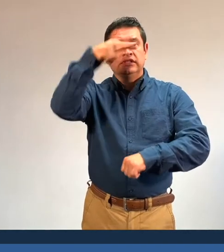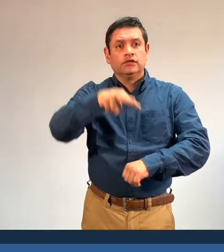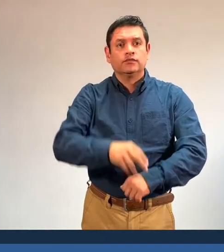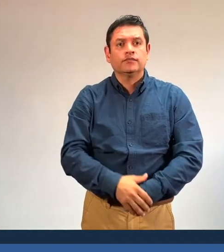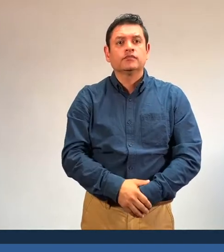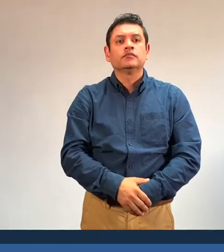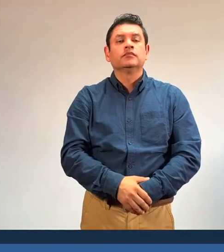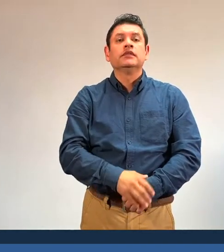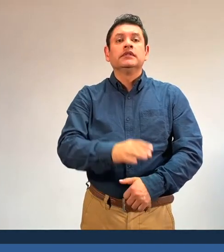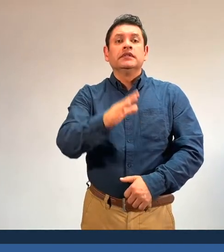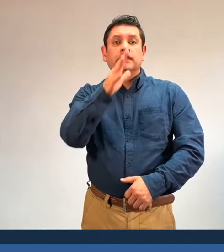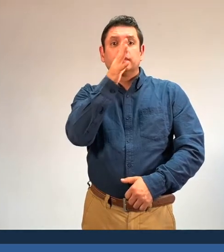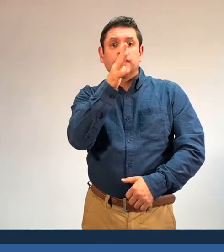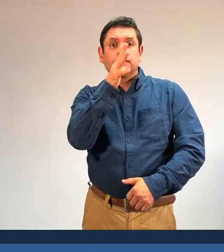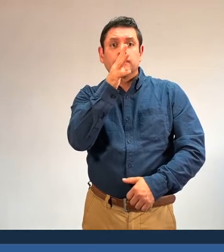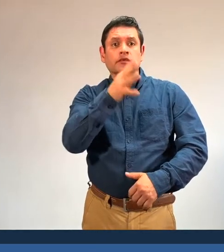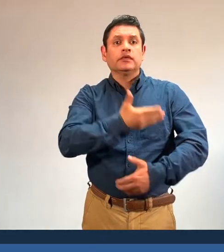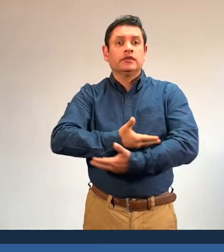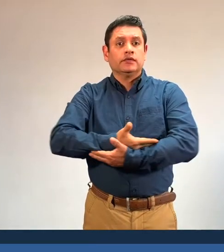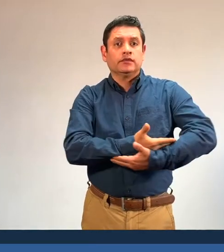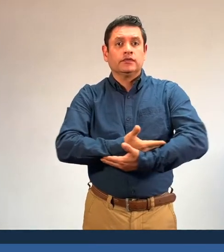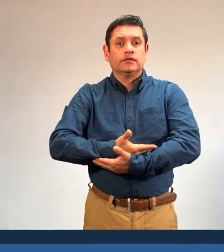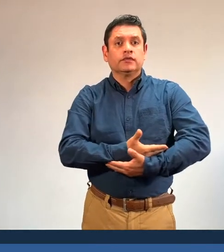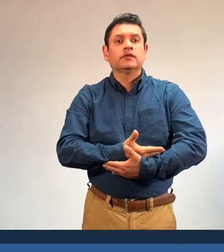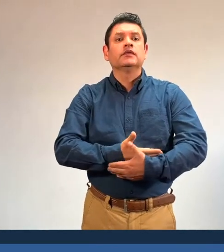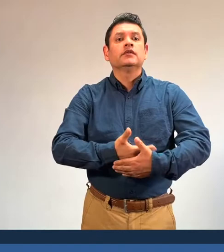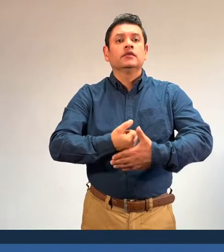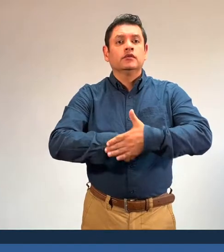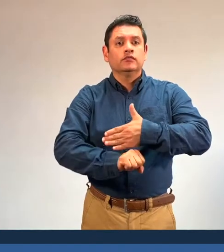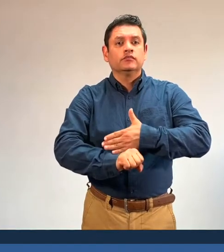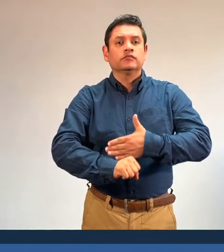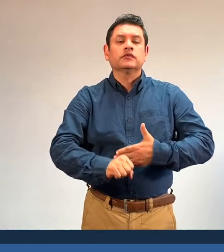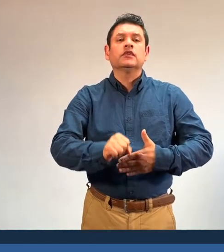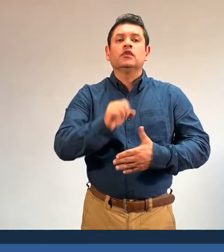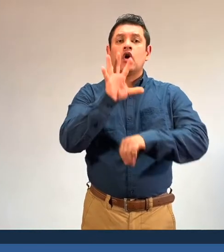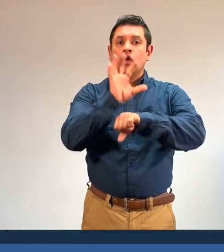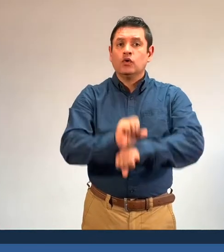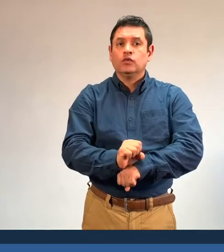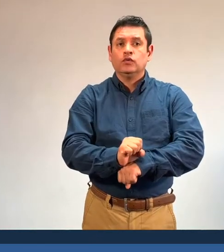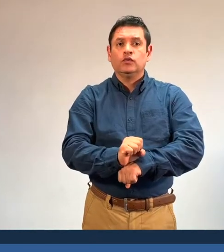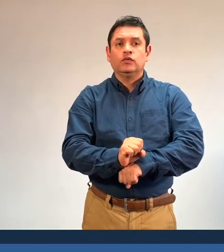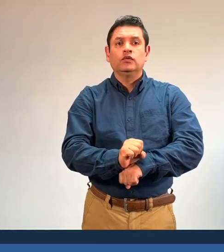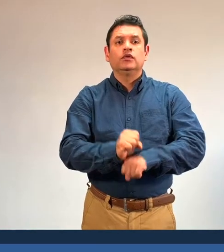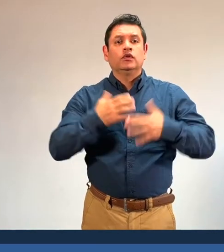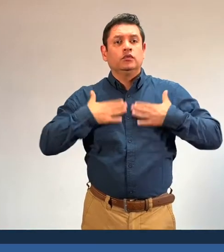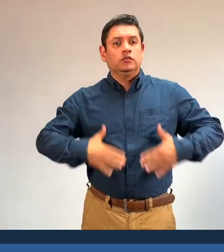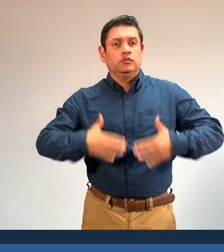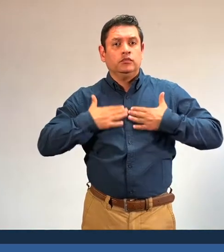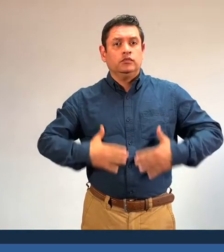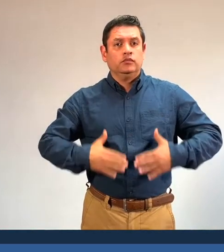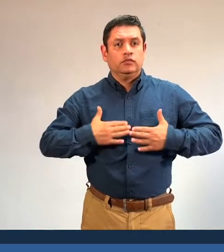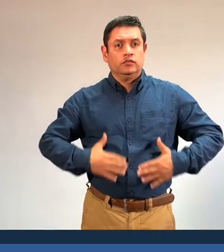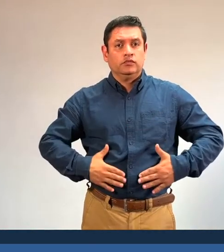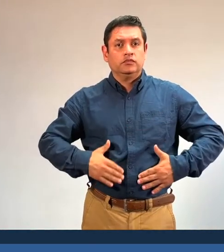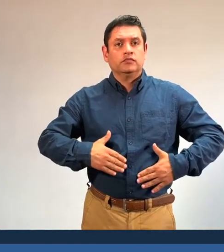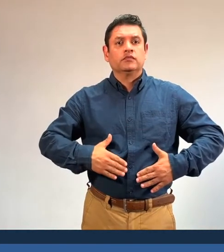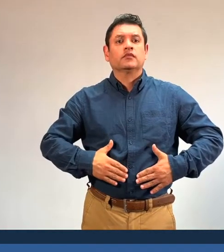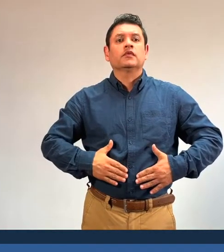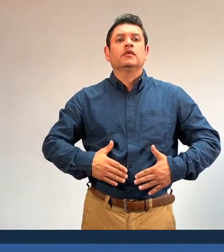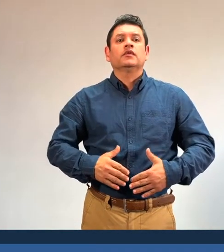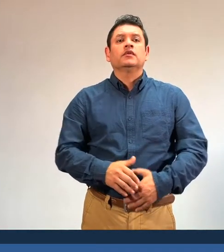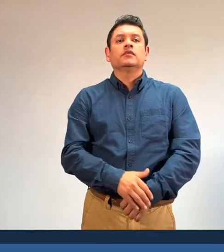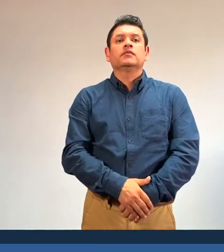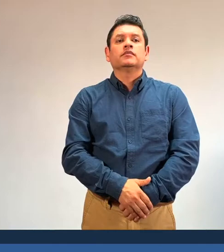is portrayed with the mother standing by the body. The deceased were dressed in flowers. They were, and still are, dressed like the saint of